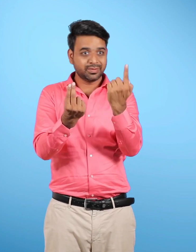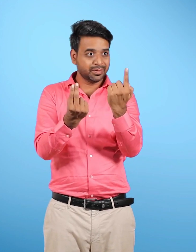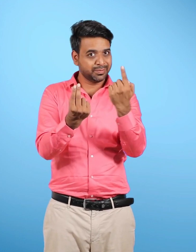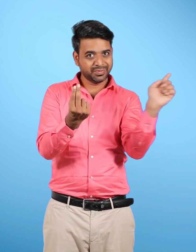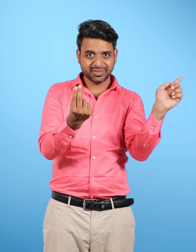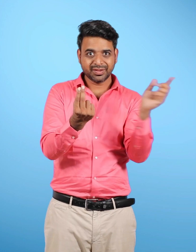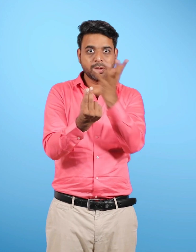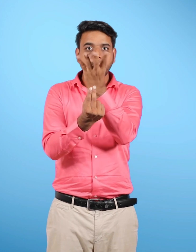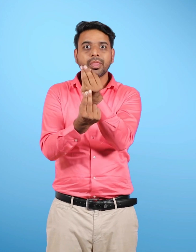electric cell.